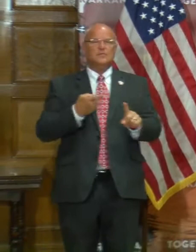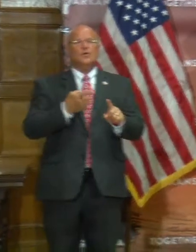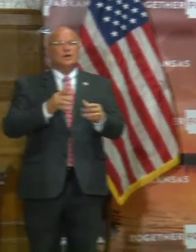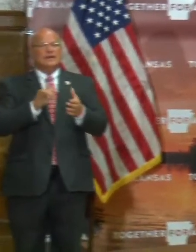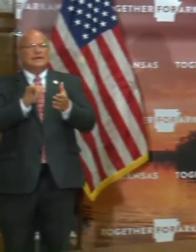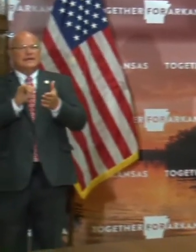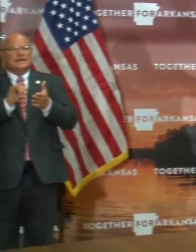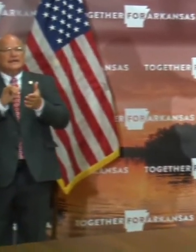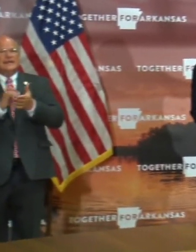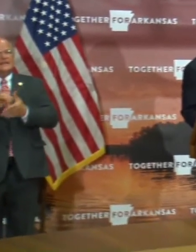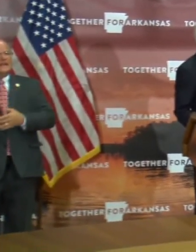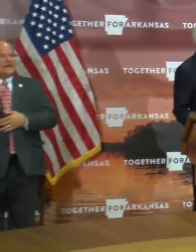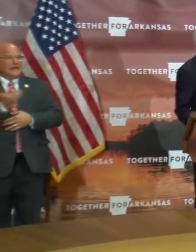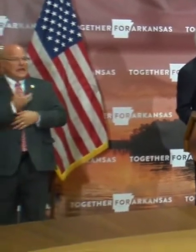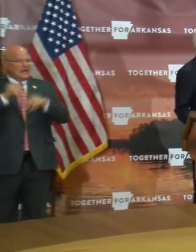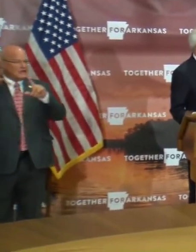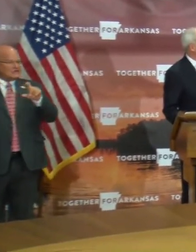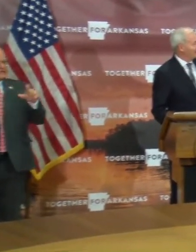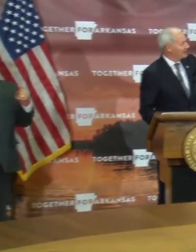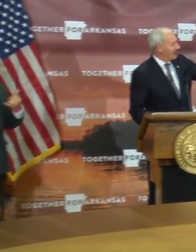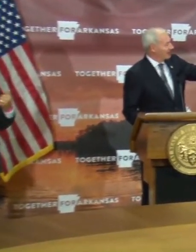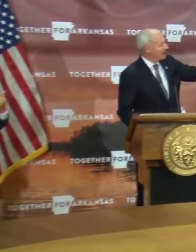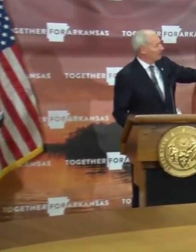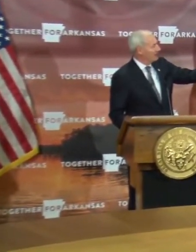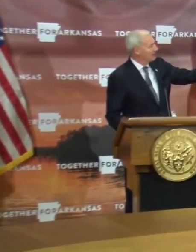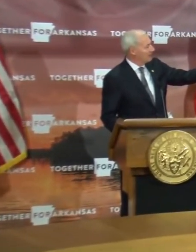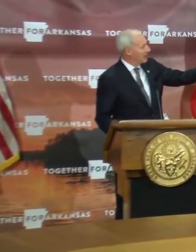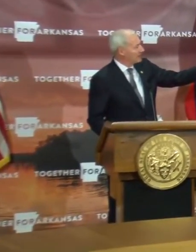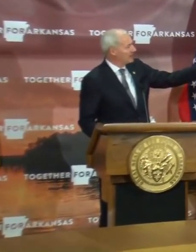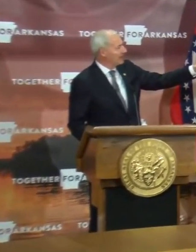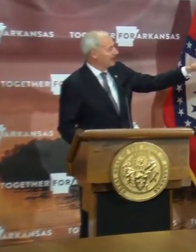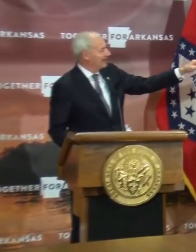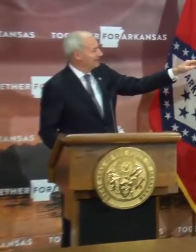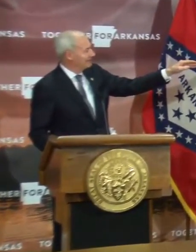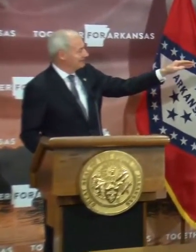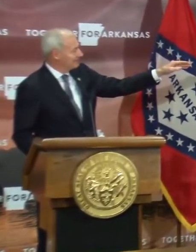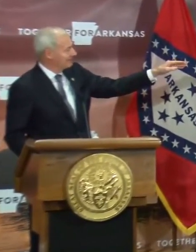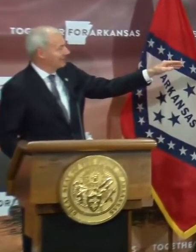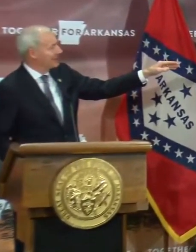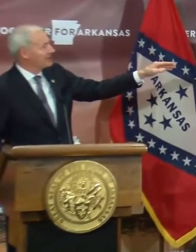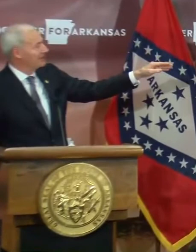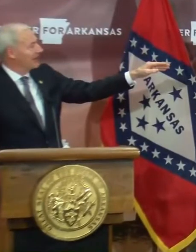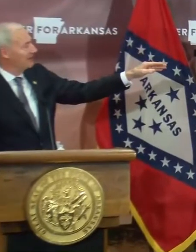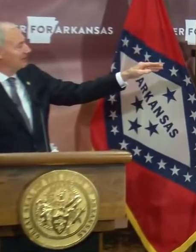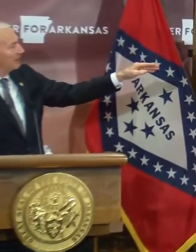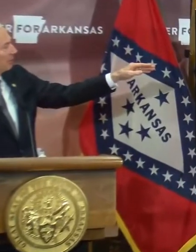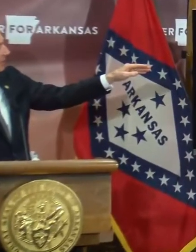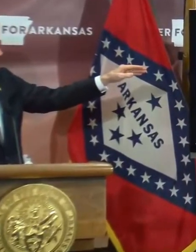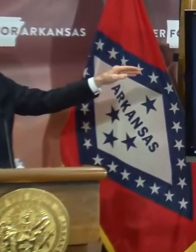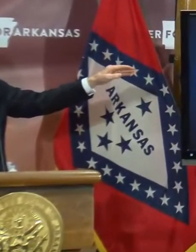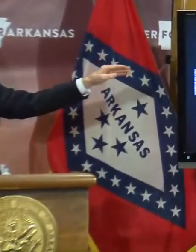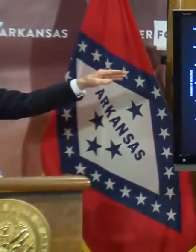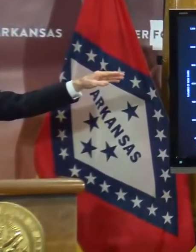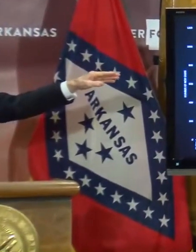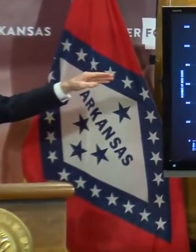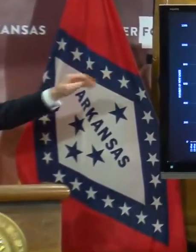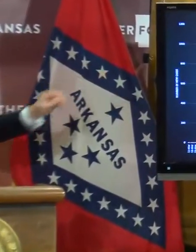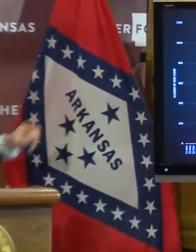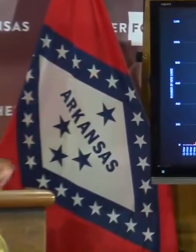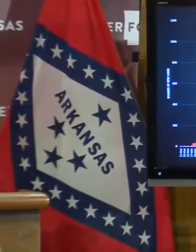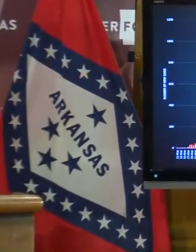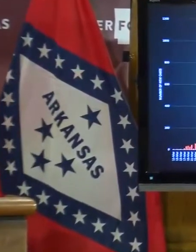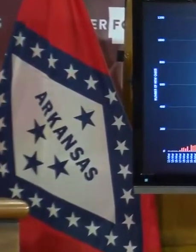that our testing today is down a little bit from yesterday, less than the day before,